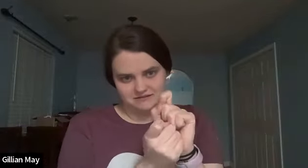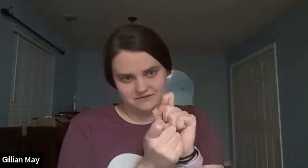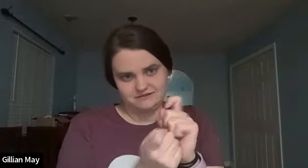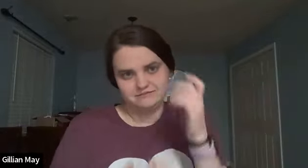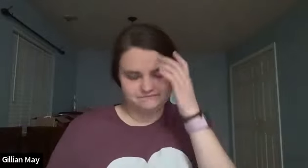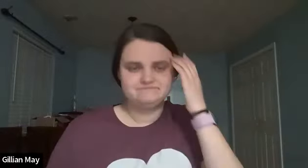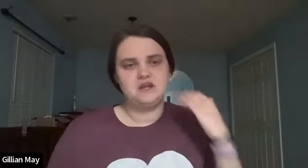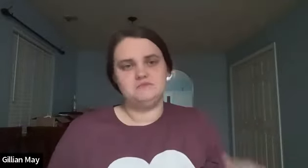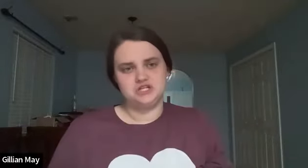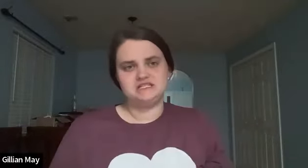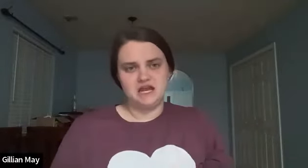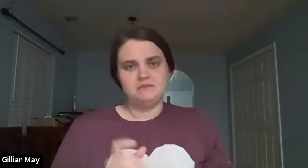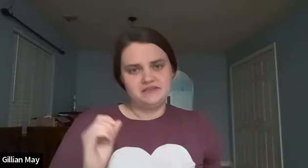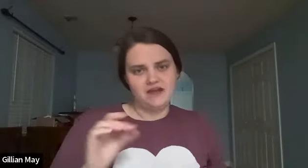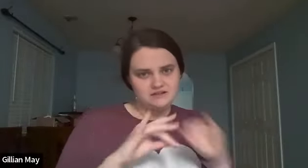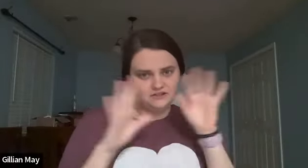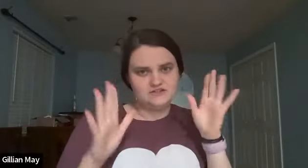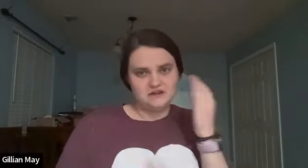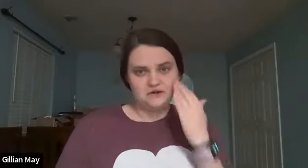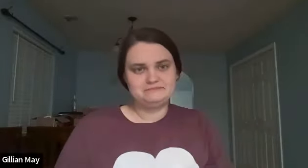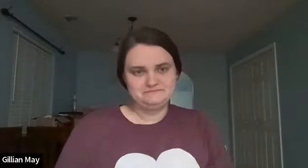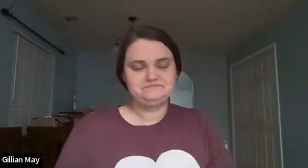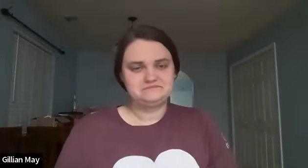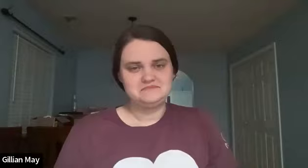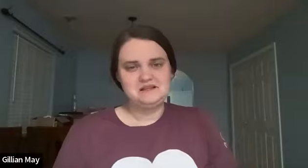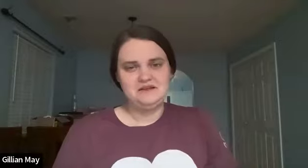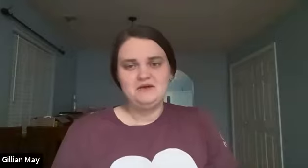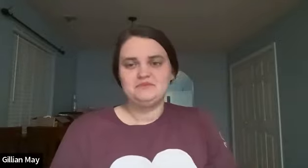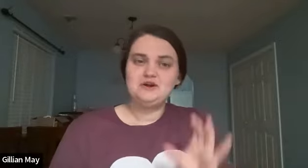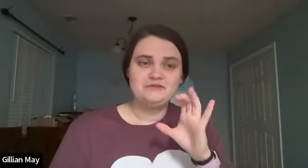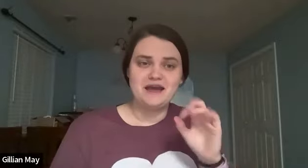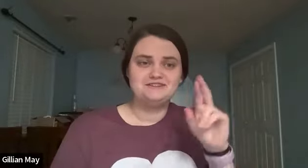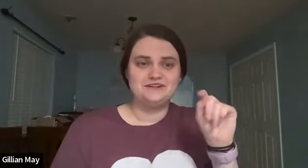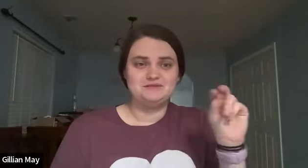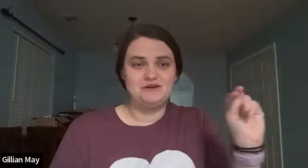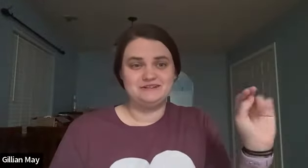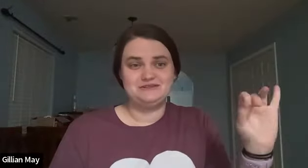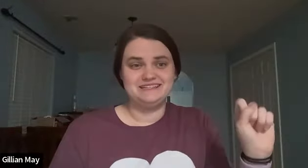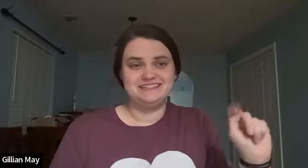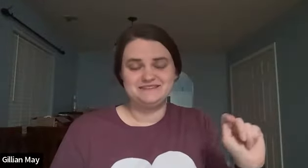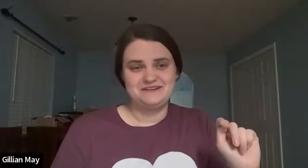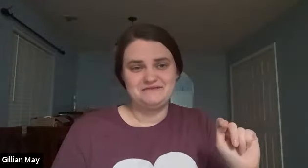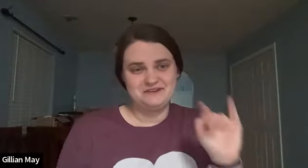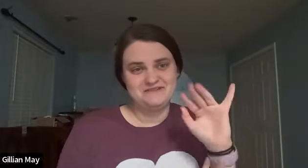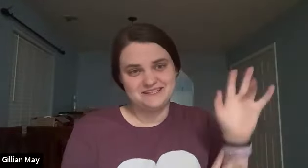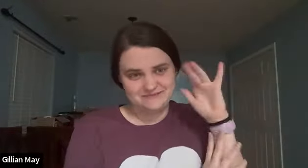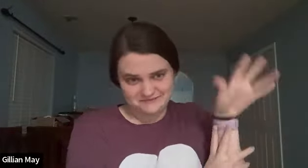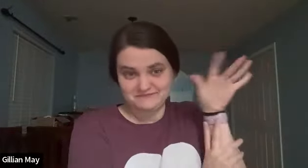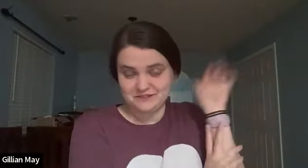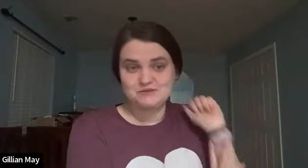specific, just to kind of make that clear so they know. But if you master fingerspell cartoonist, it's very, very fun to fingerspell